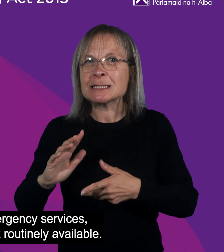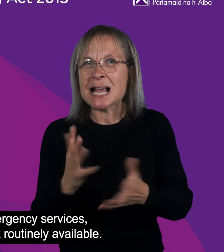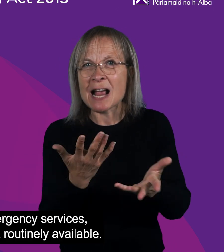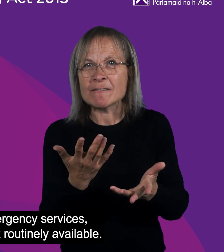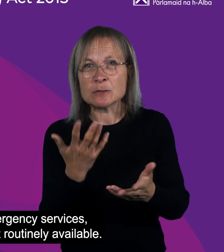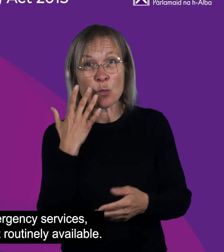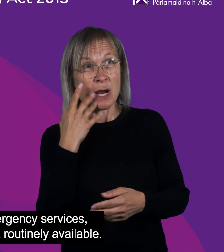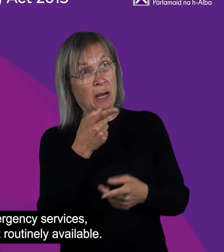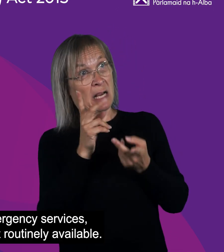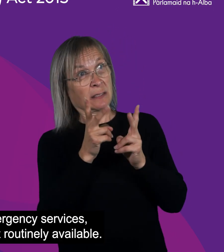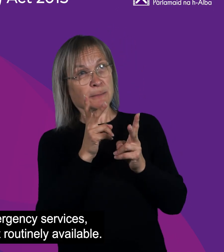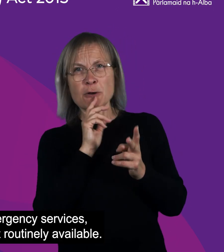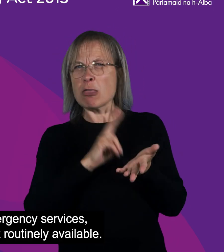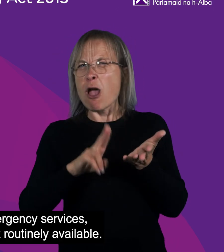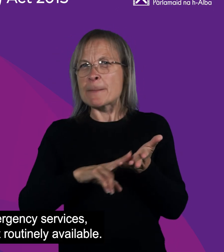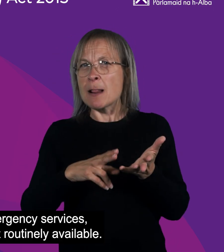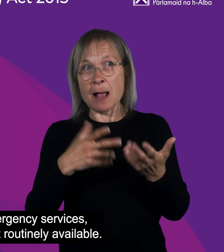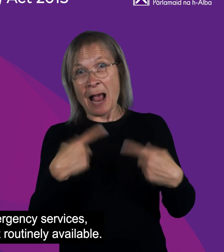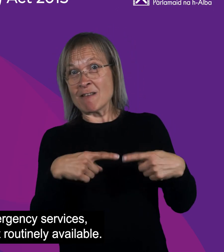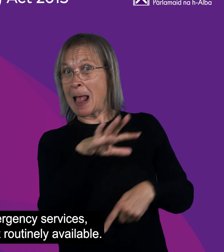isn't routinely available.